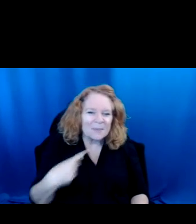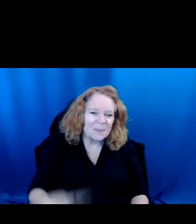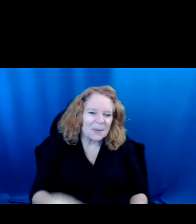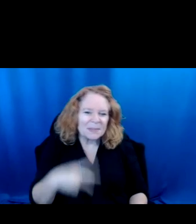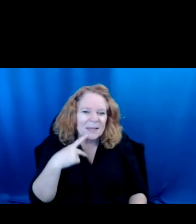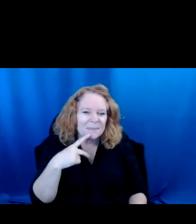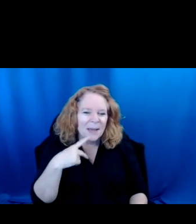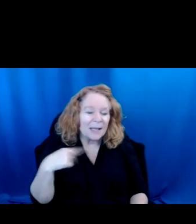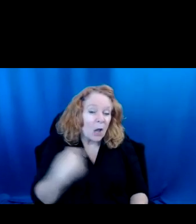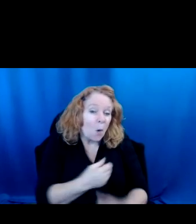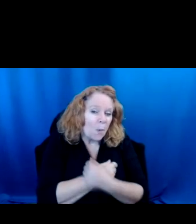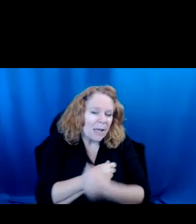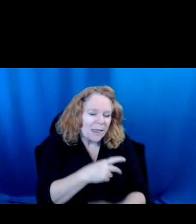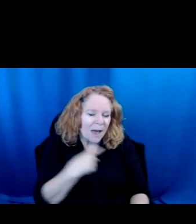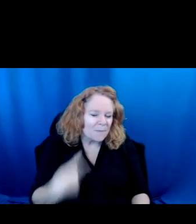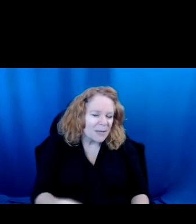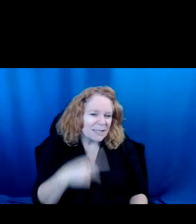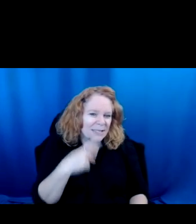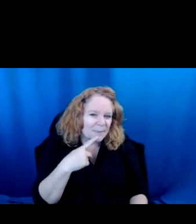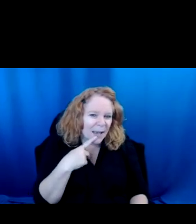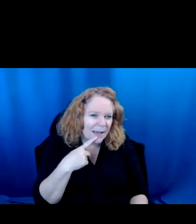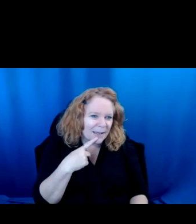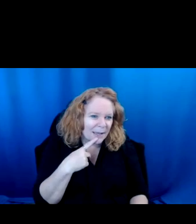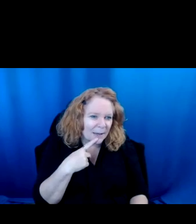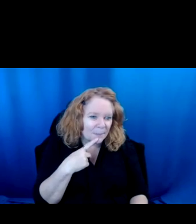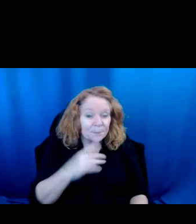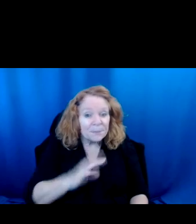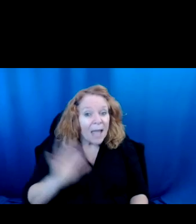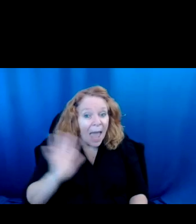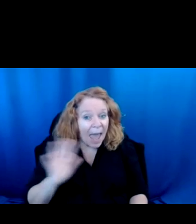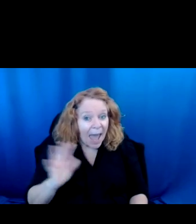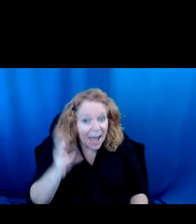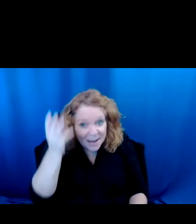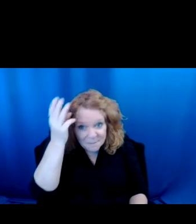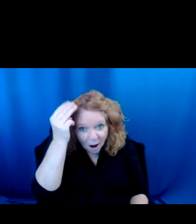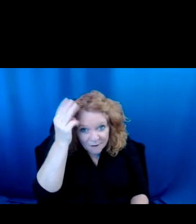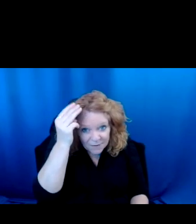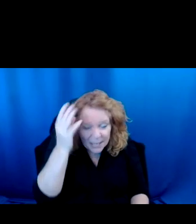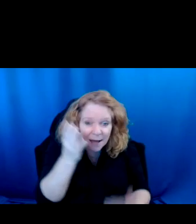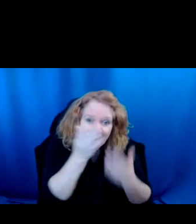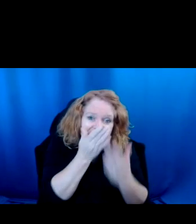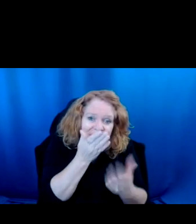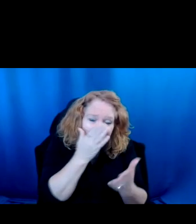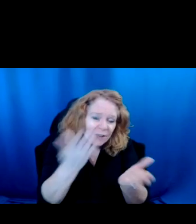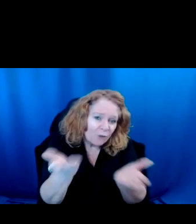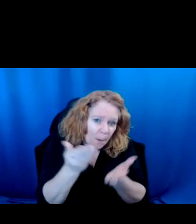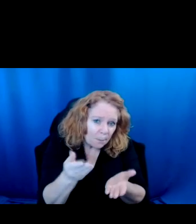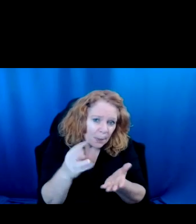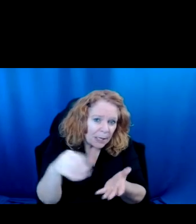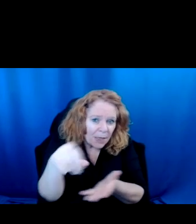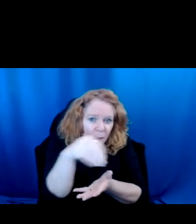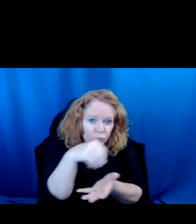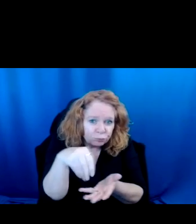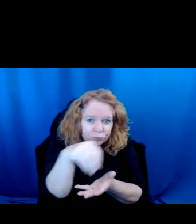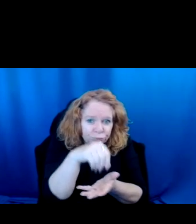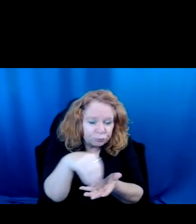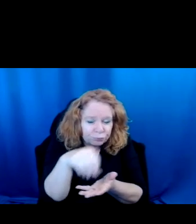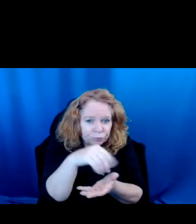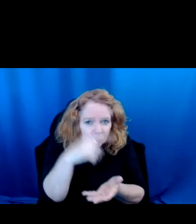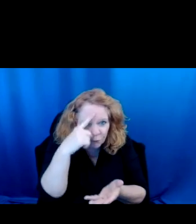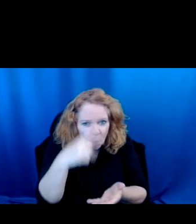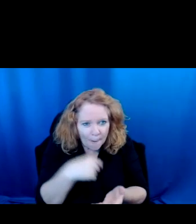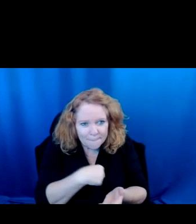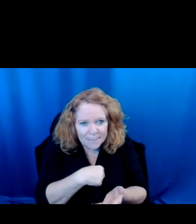Princess Peggy, we love Princess Peggy. "Oh, hi there, Marvin. Thank you for bringing more supplies of Sparky Sparkles.